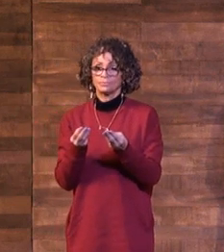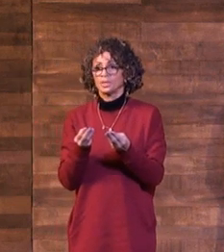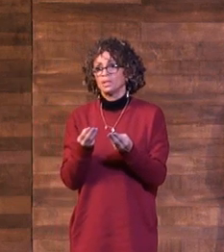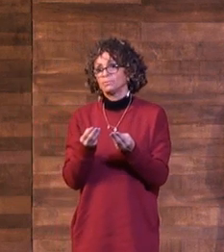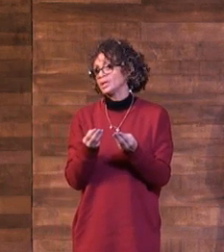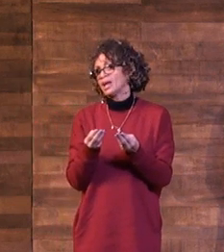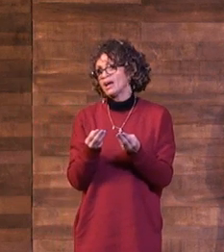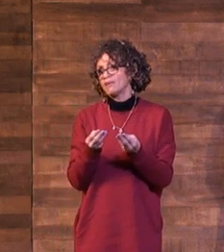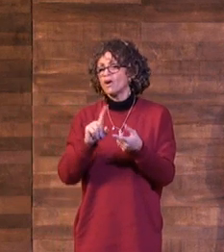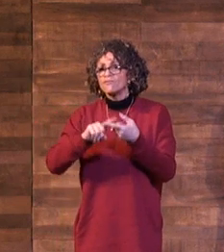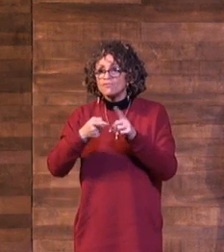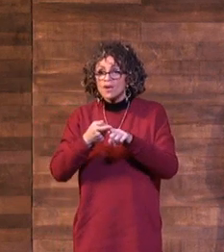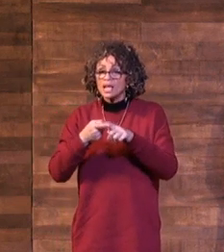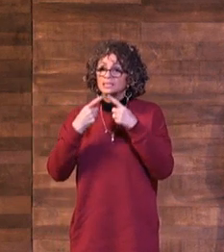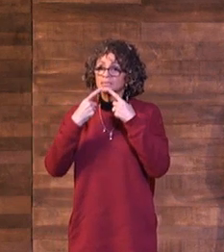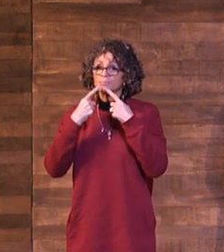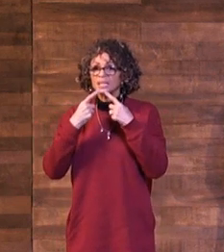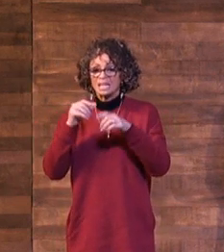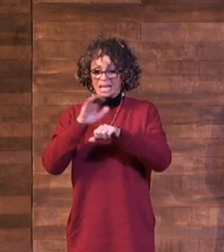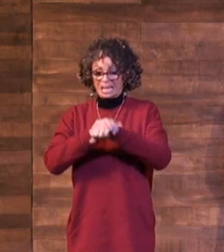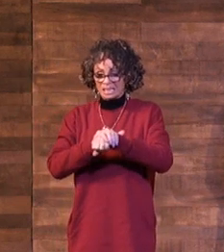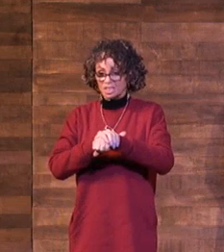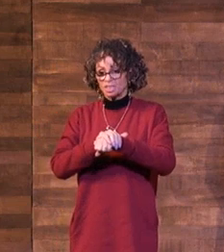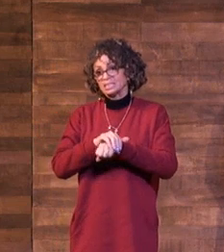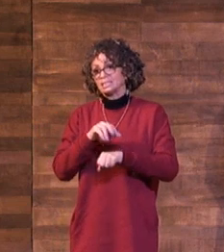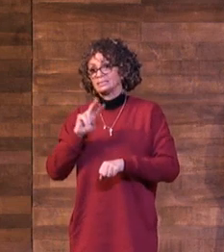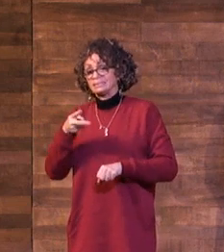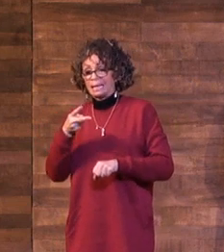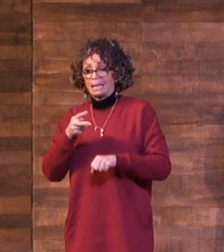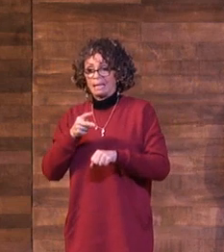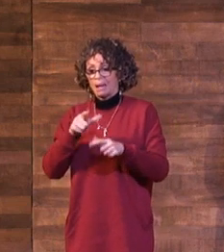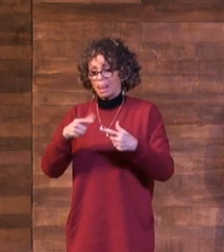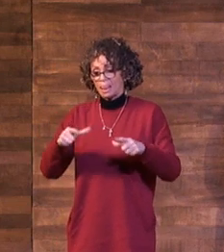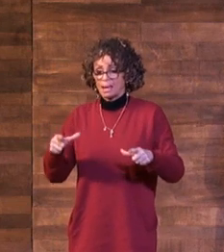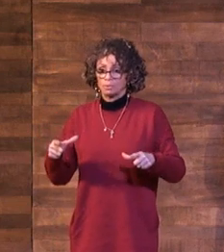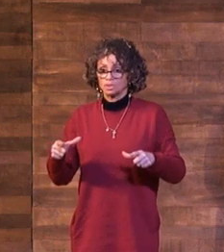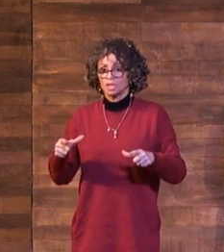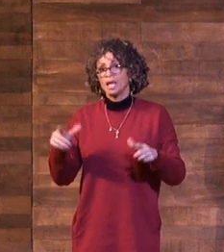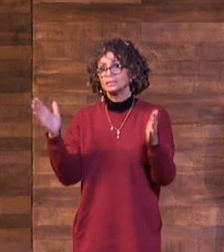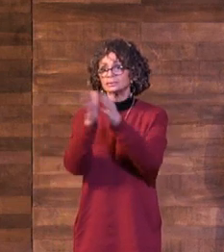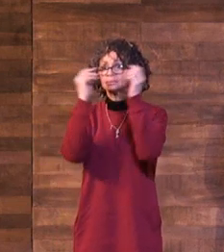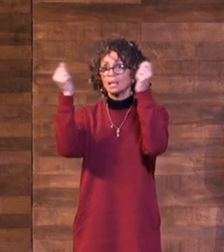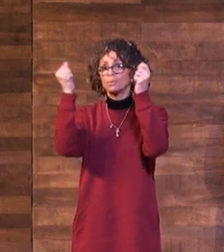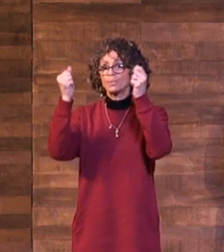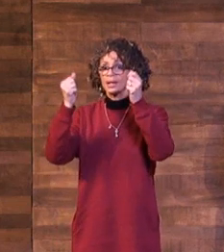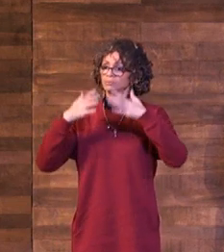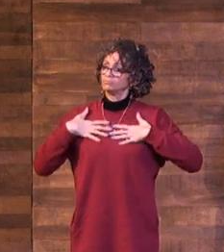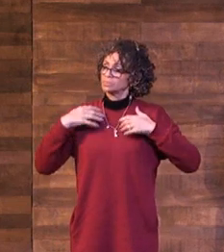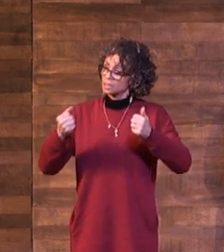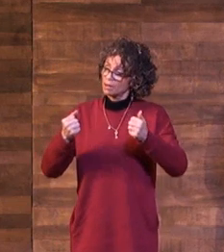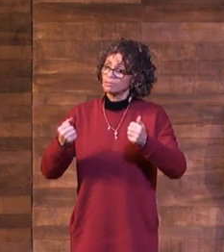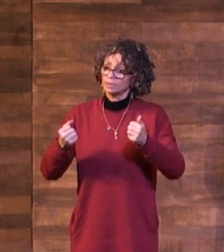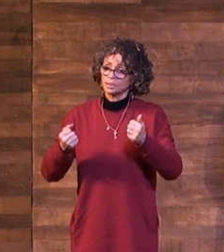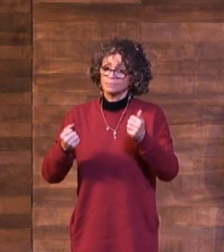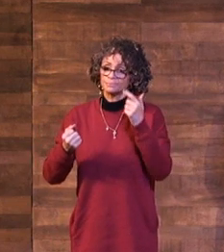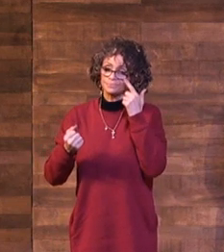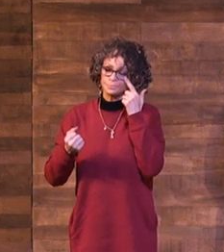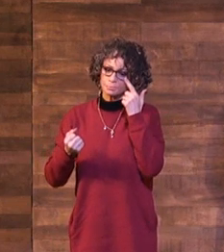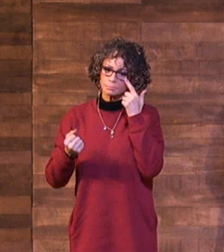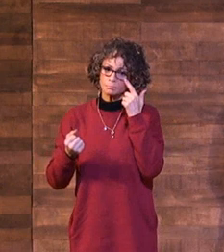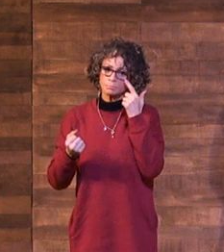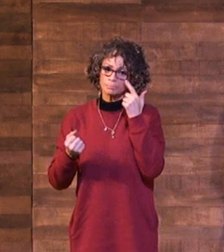Speak, English as a Second Language, Celebrate Recovery, and Distant Missions.